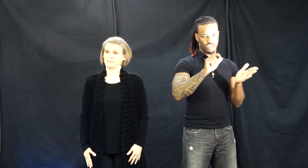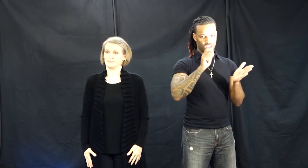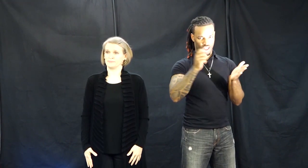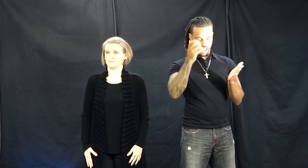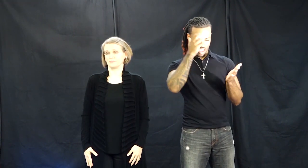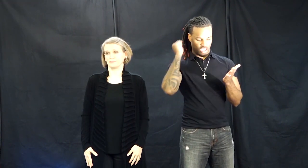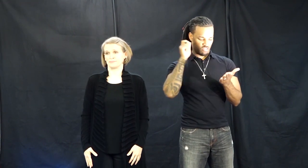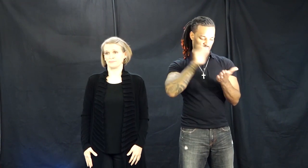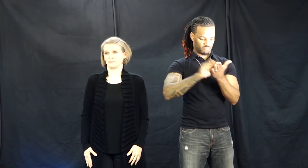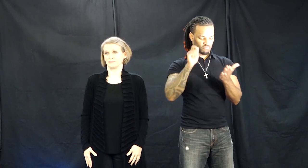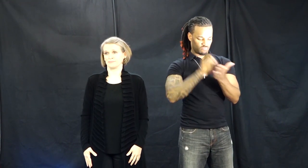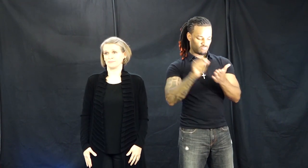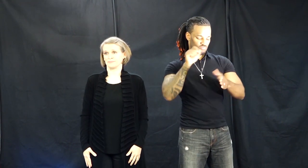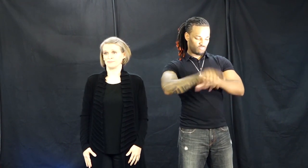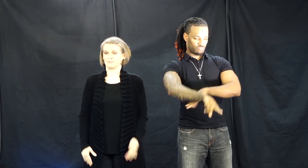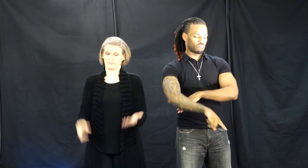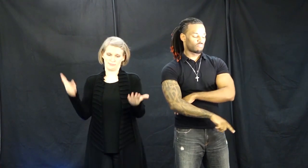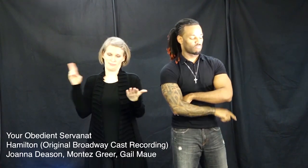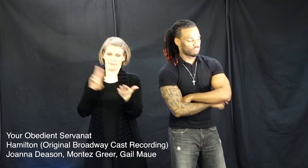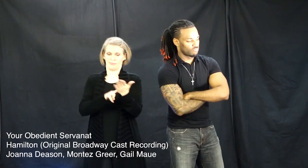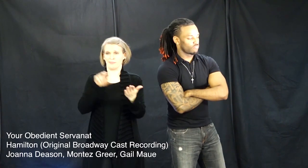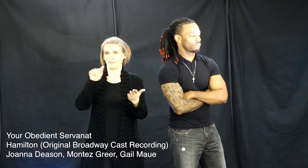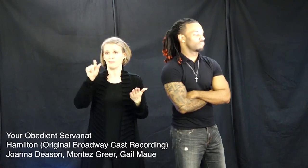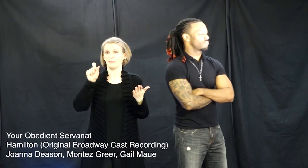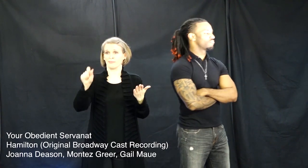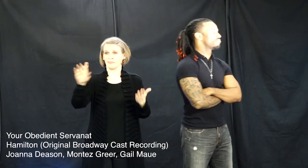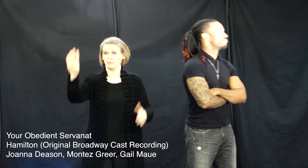A. Ham. A. Burr.